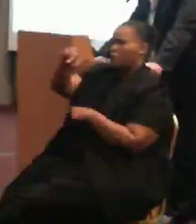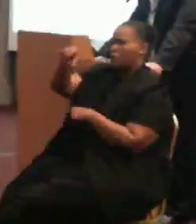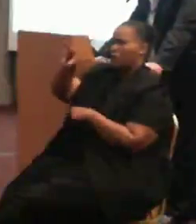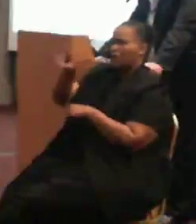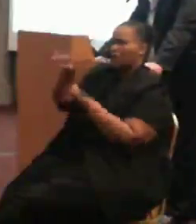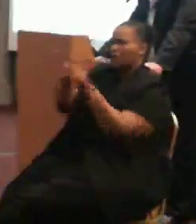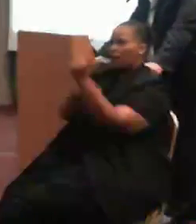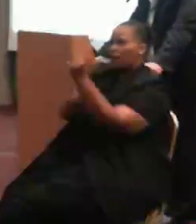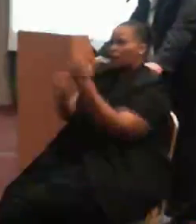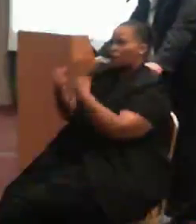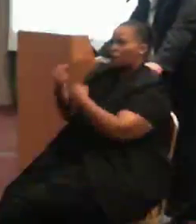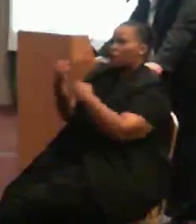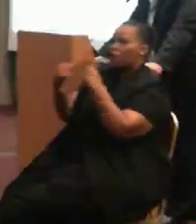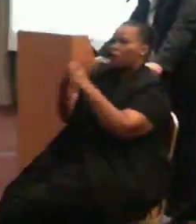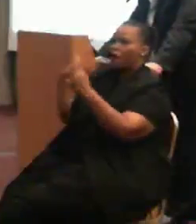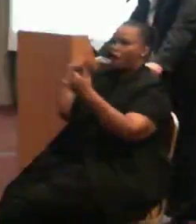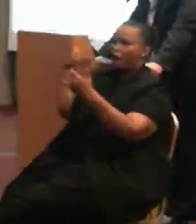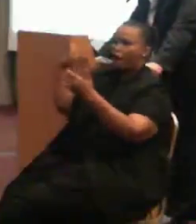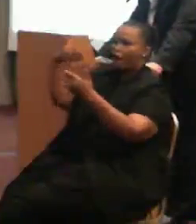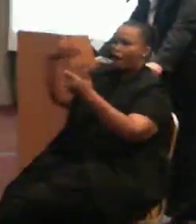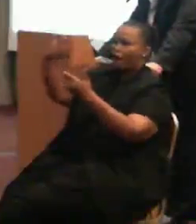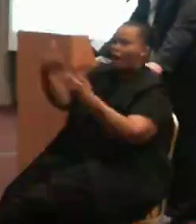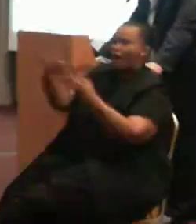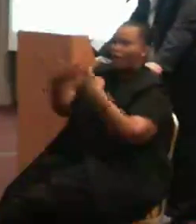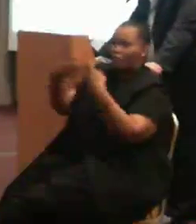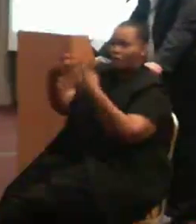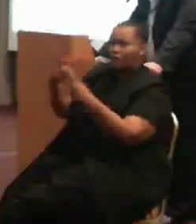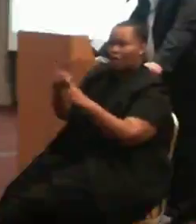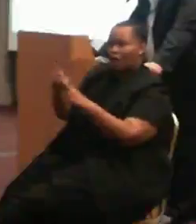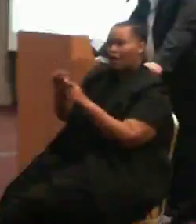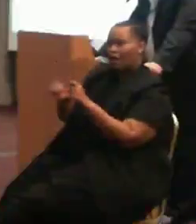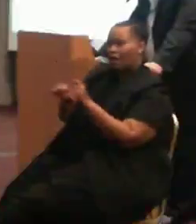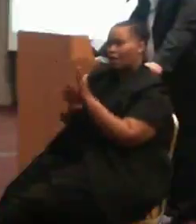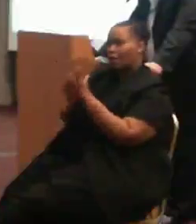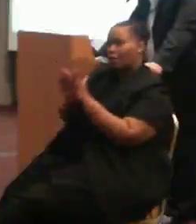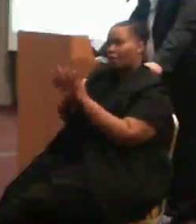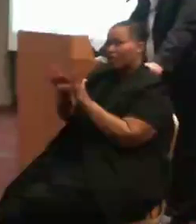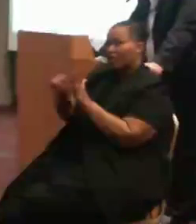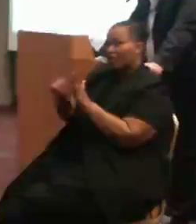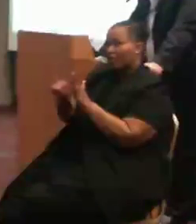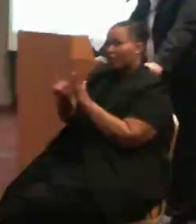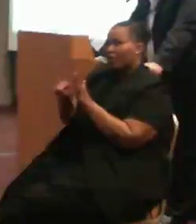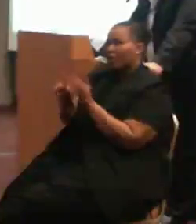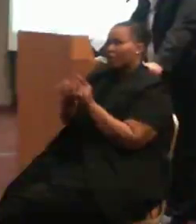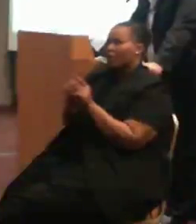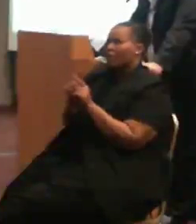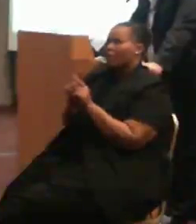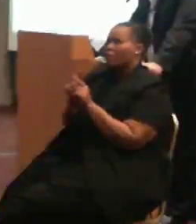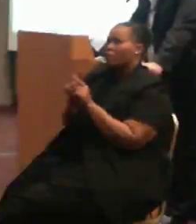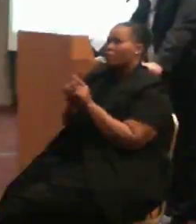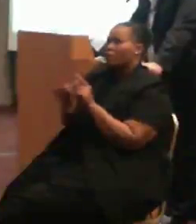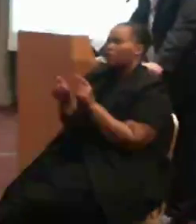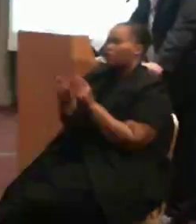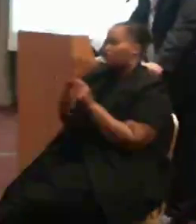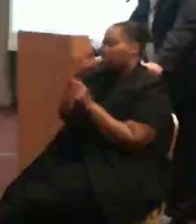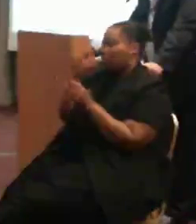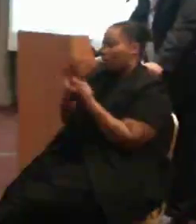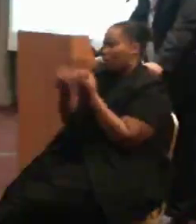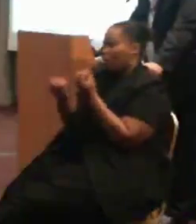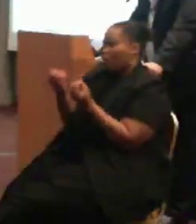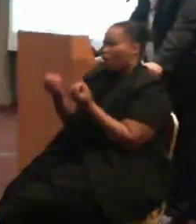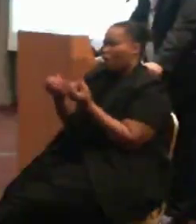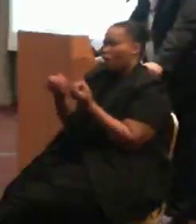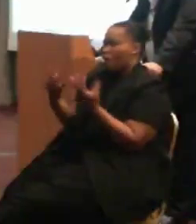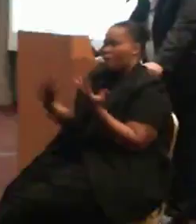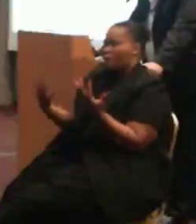structure for years now. And there has been some improvements, but there also has been no further disclosure on coal costs, amongst